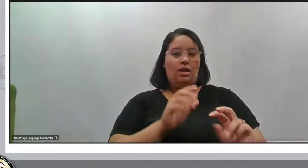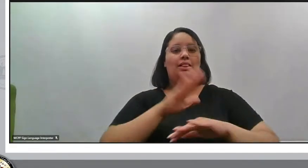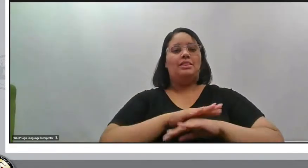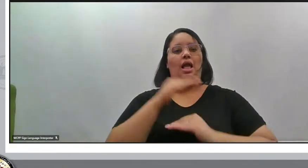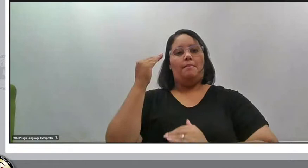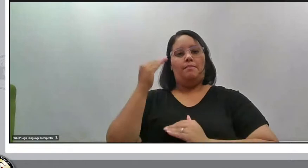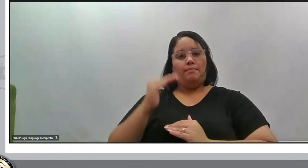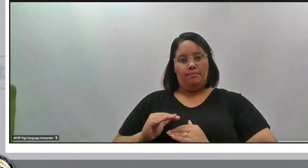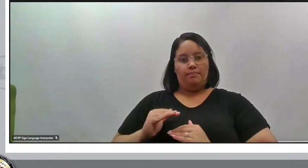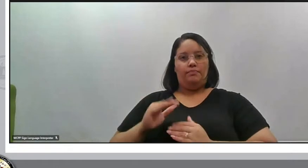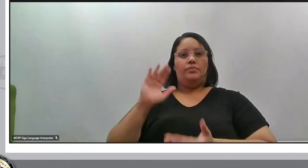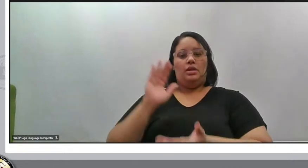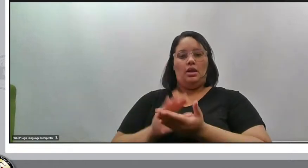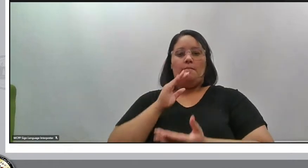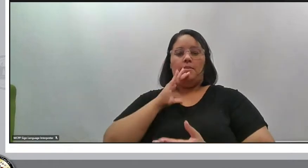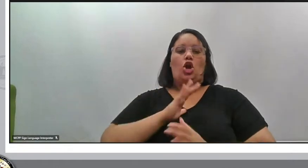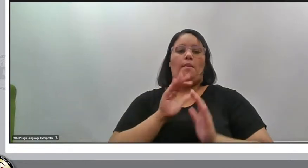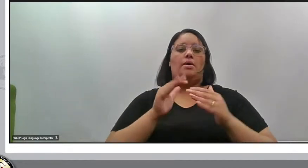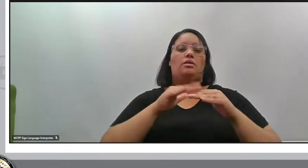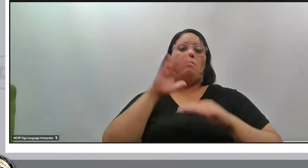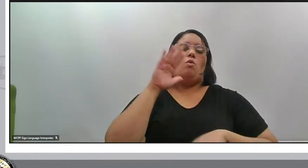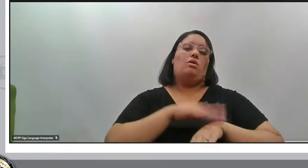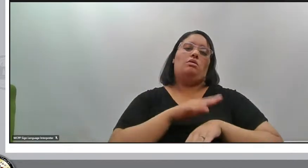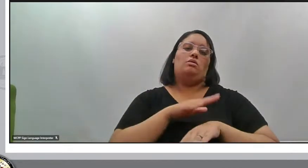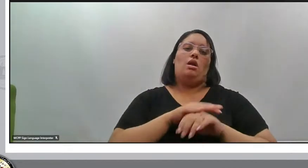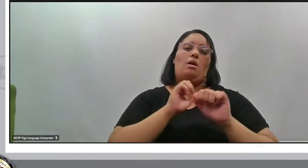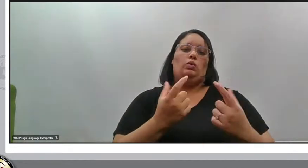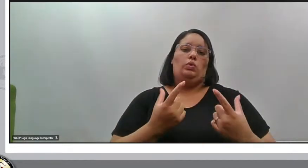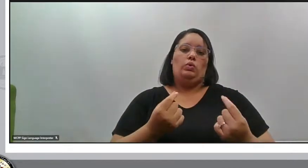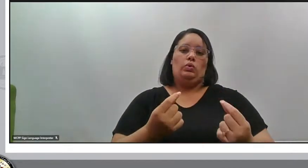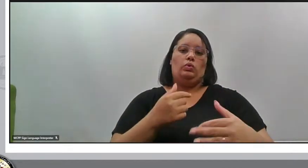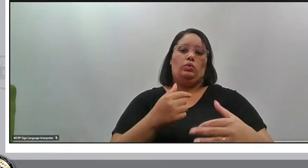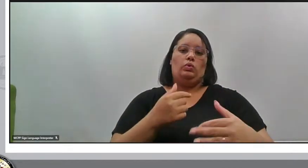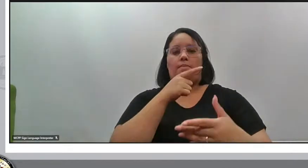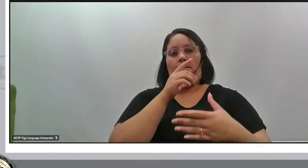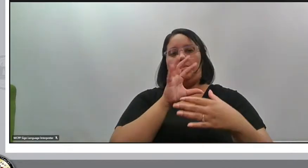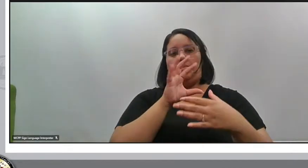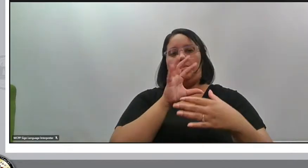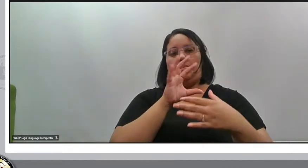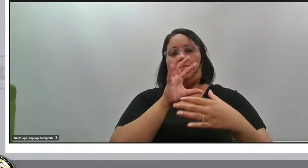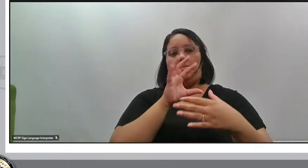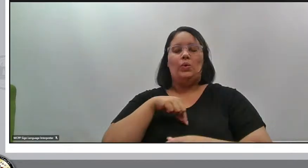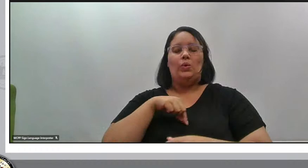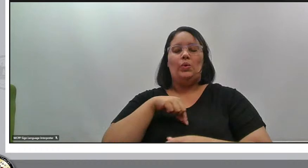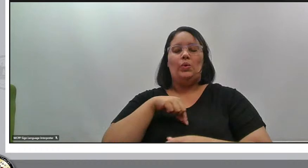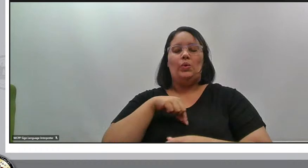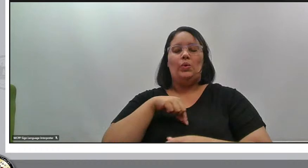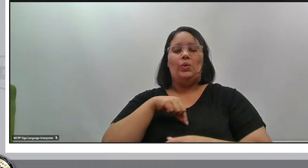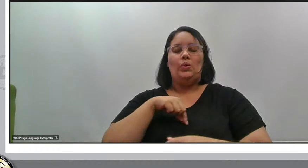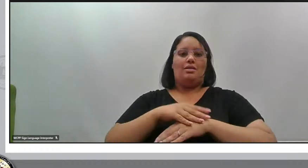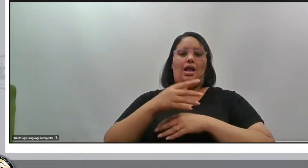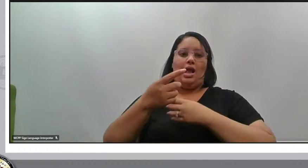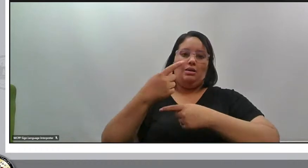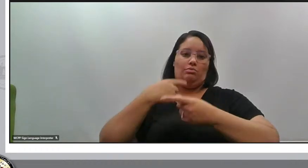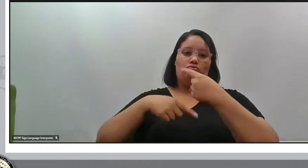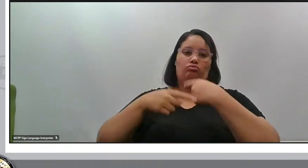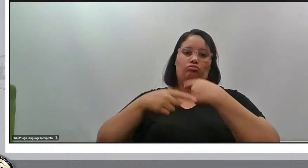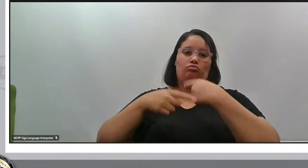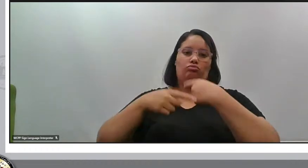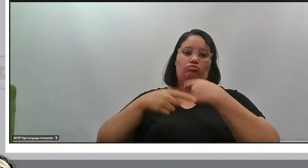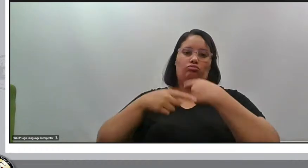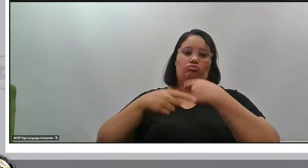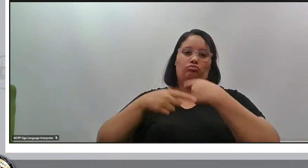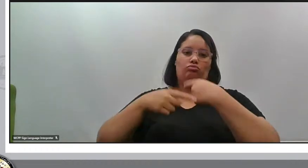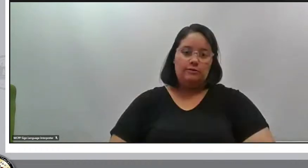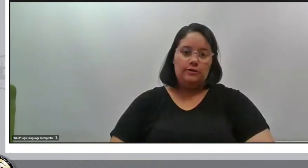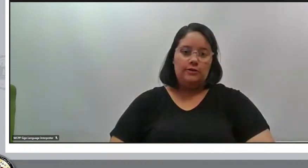we give the committee more time to spend on public engagement. We know that the turnaround time is very tight.